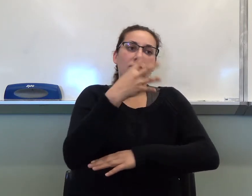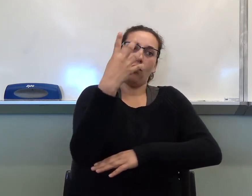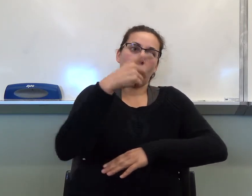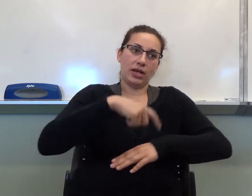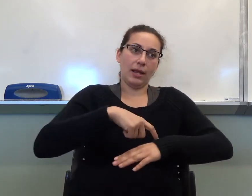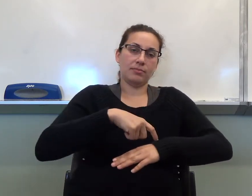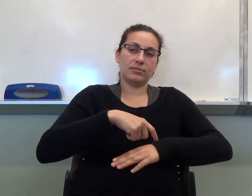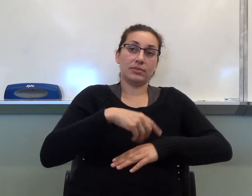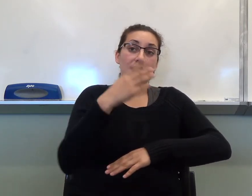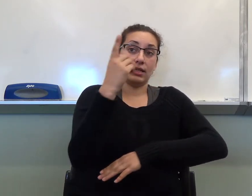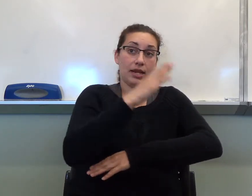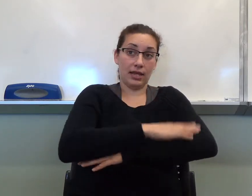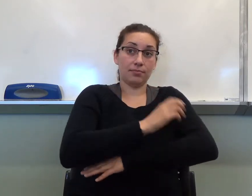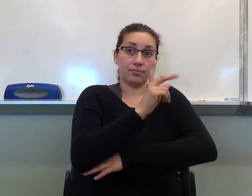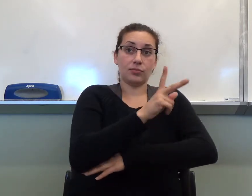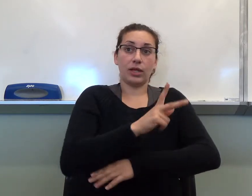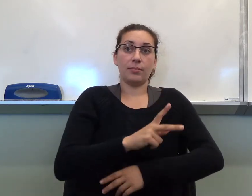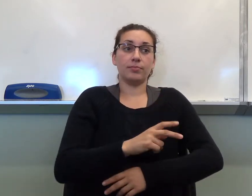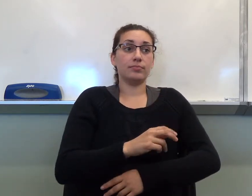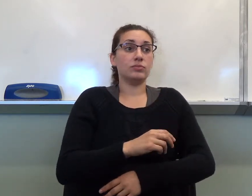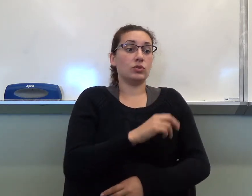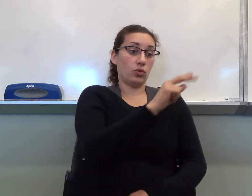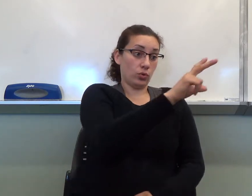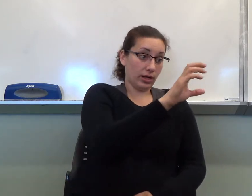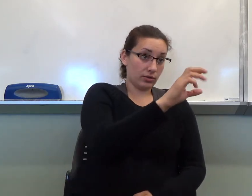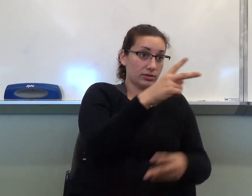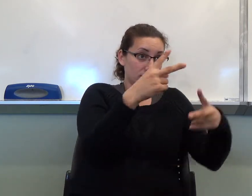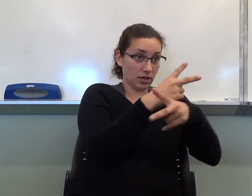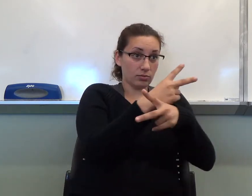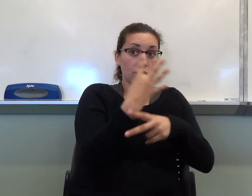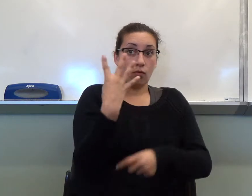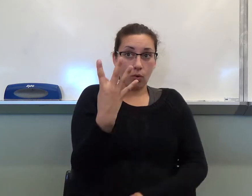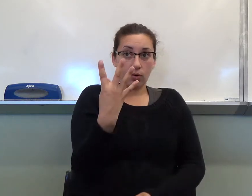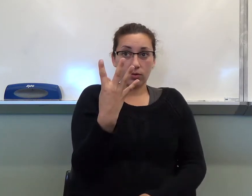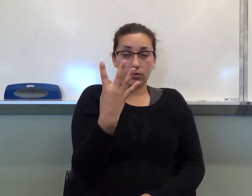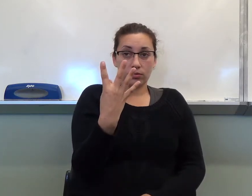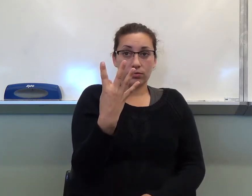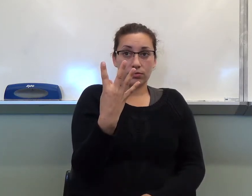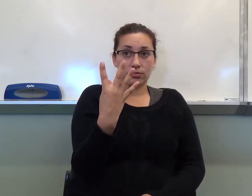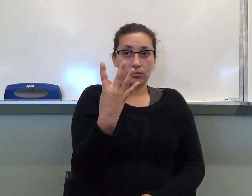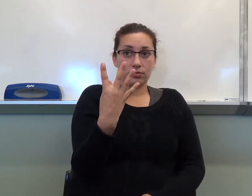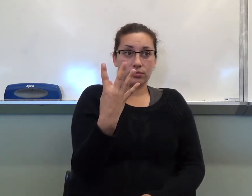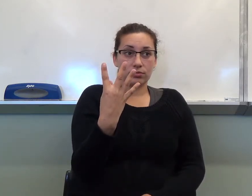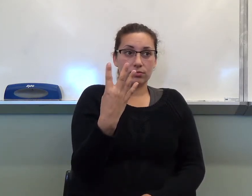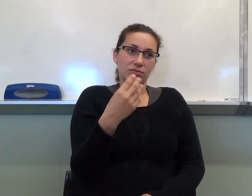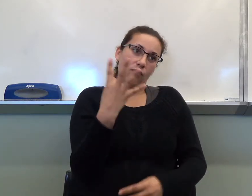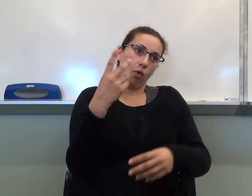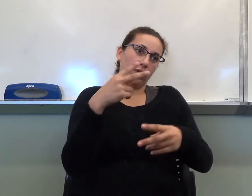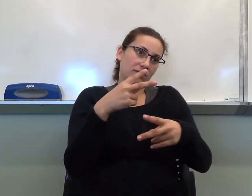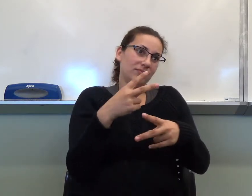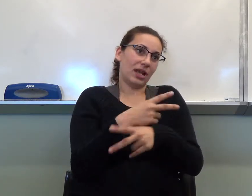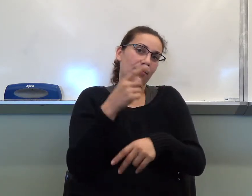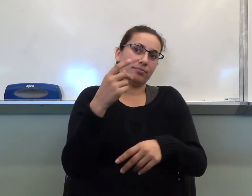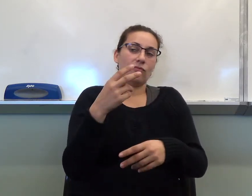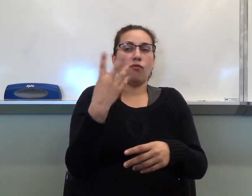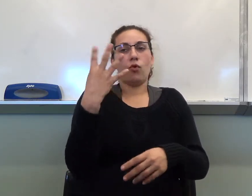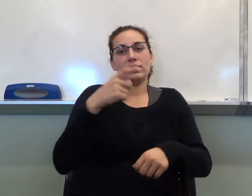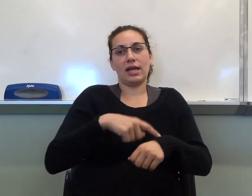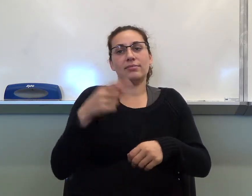So you have to take that number, 300 milligrams, that's every dose, multiply it by 4 times a